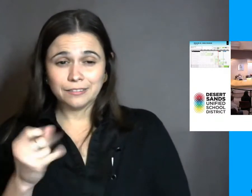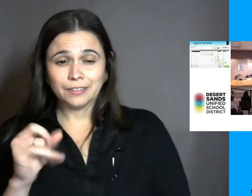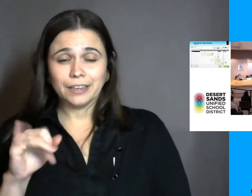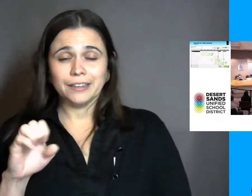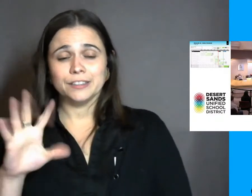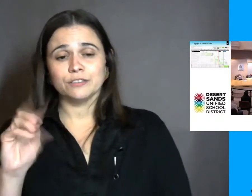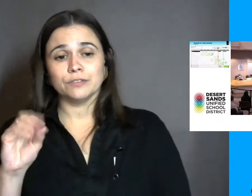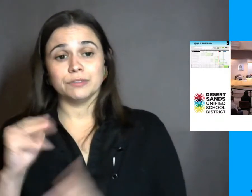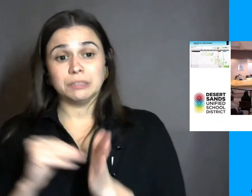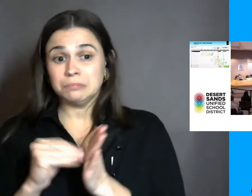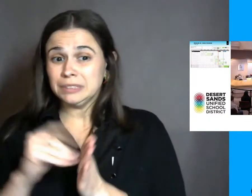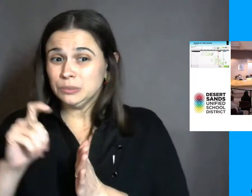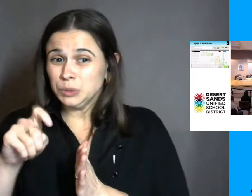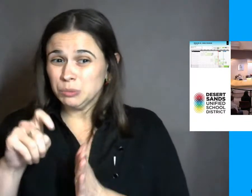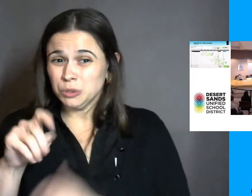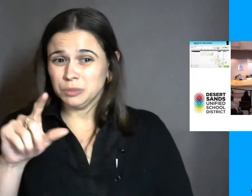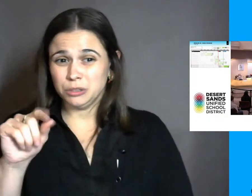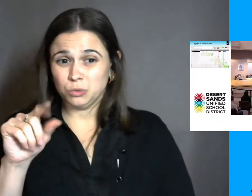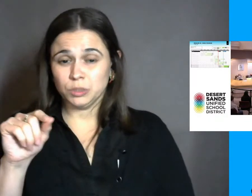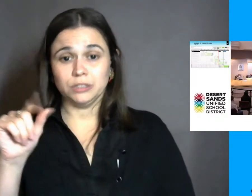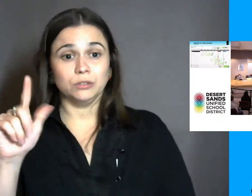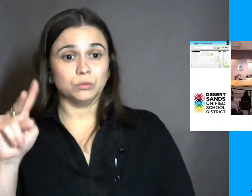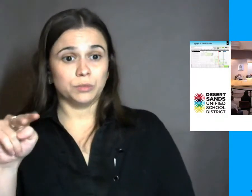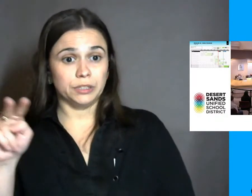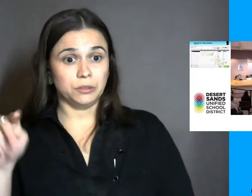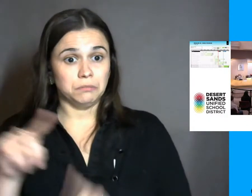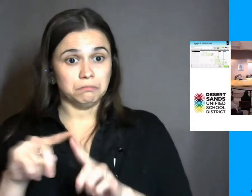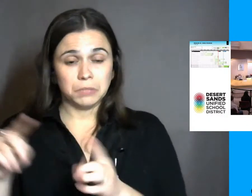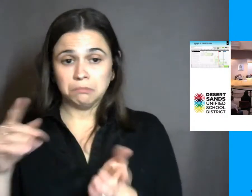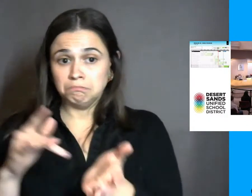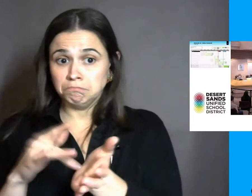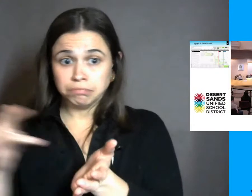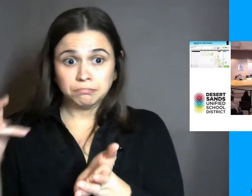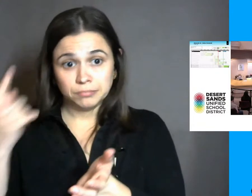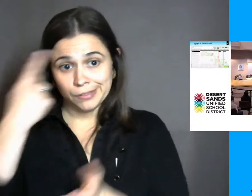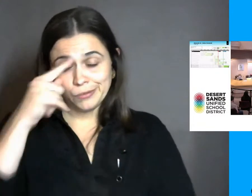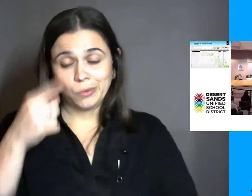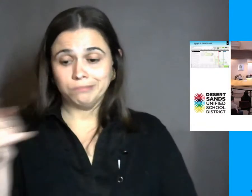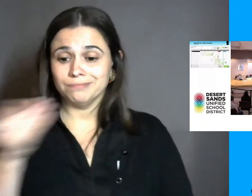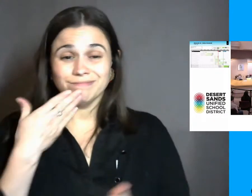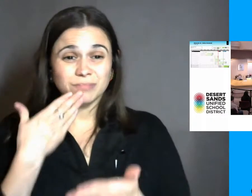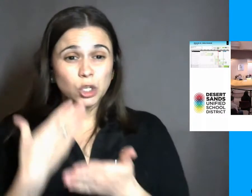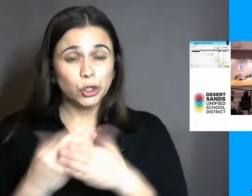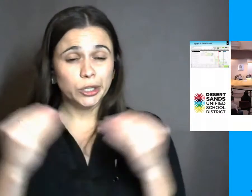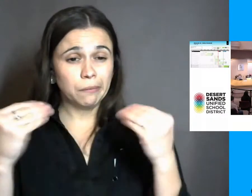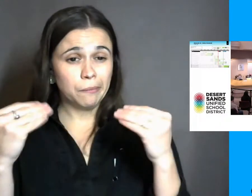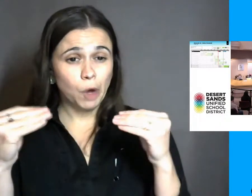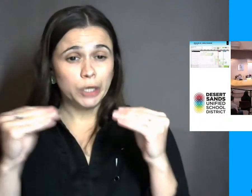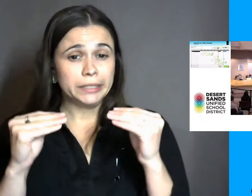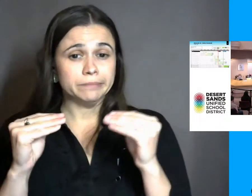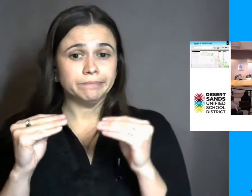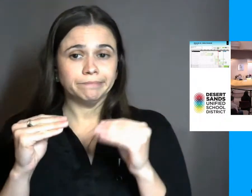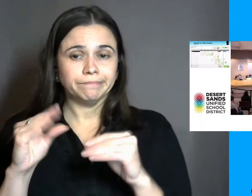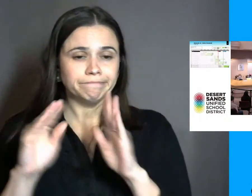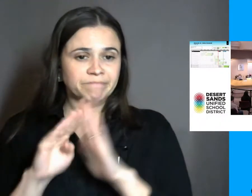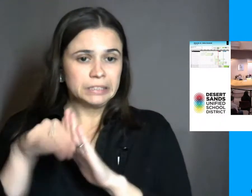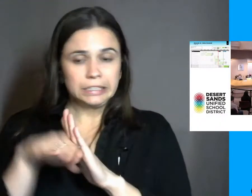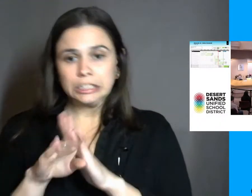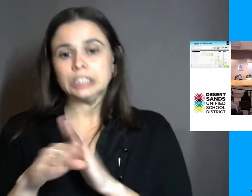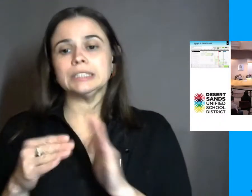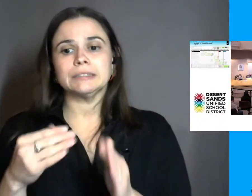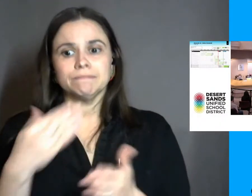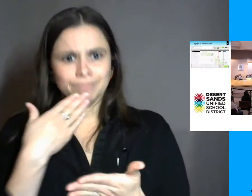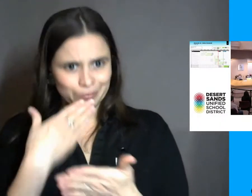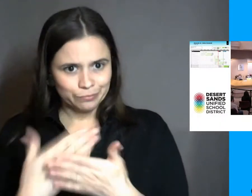in 2022, but we did take advantage of the market conditions and the interest rates, working with our financial advisors and Mr. Aquino, at